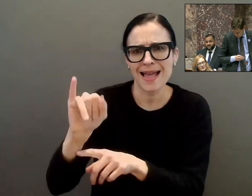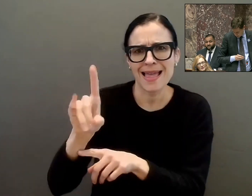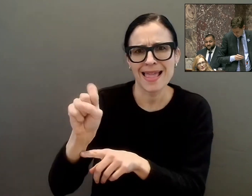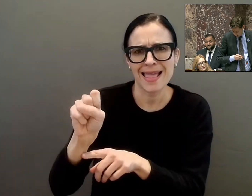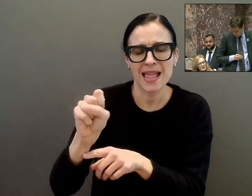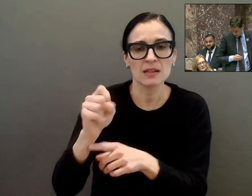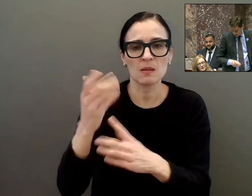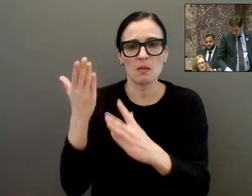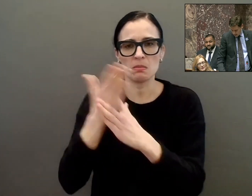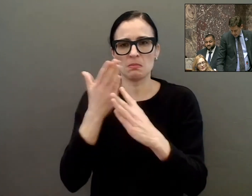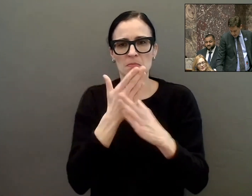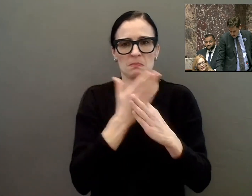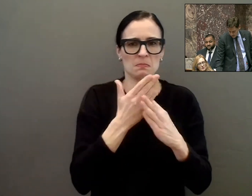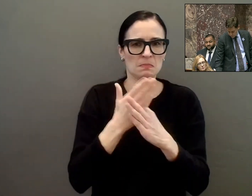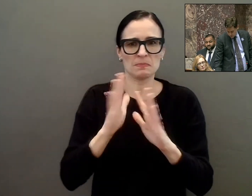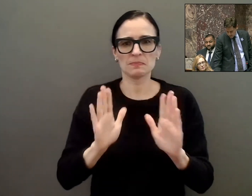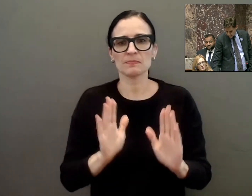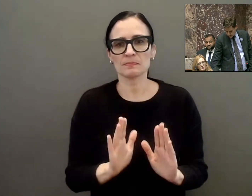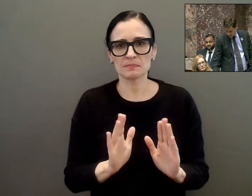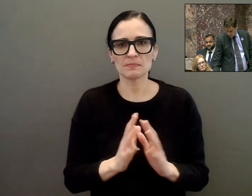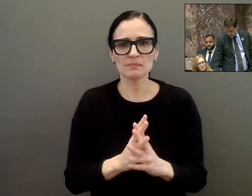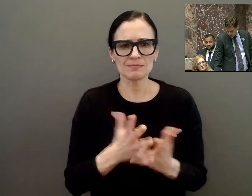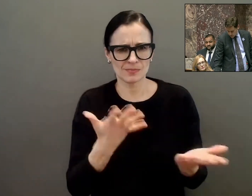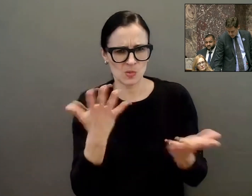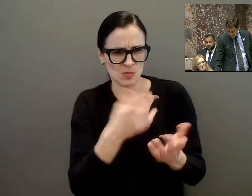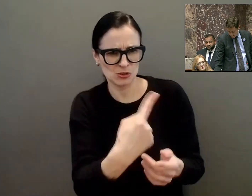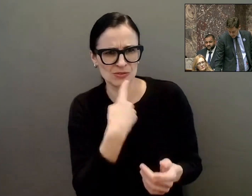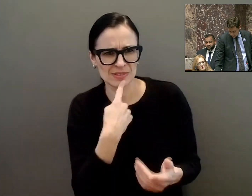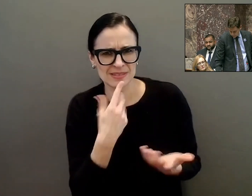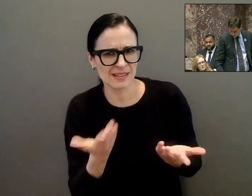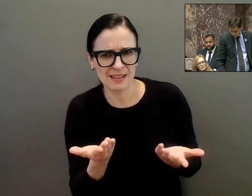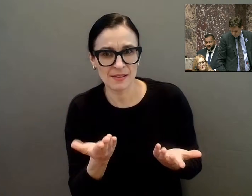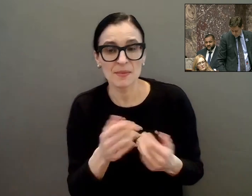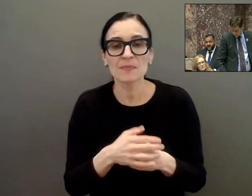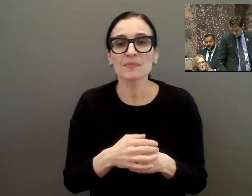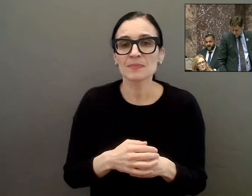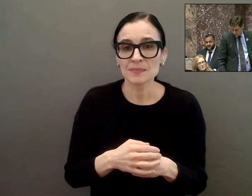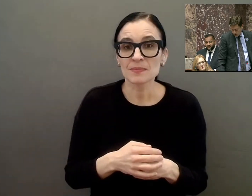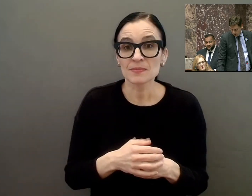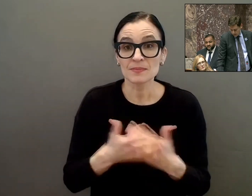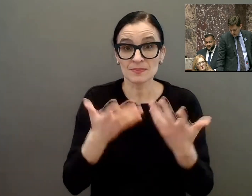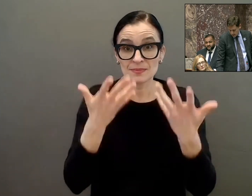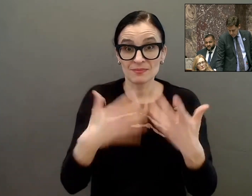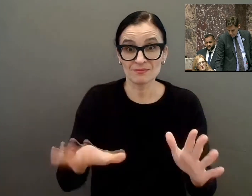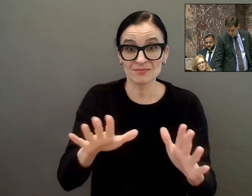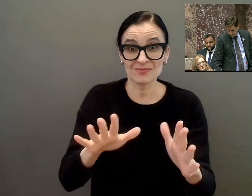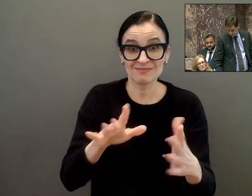Members. And after his medical license was canceled, he said...